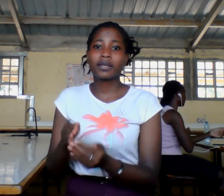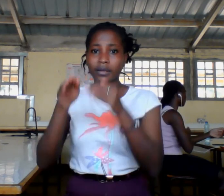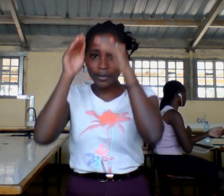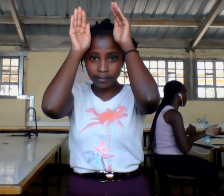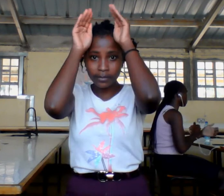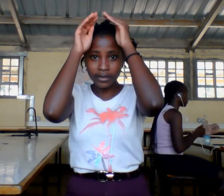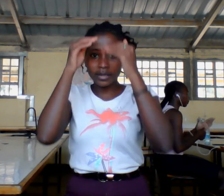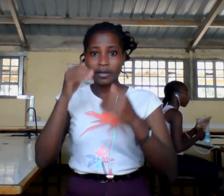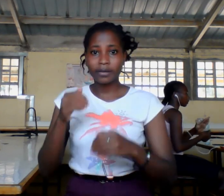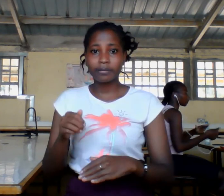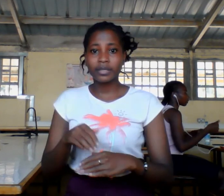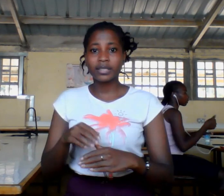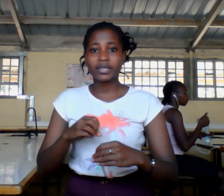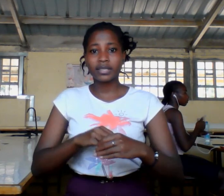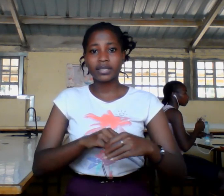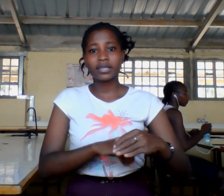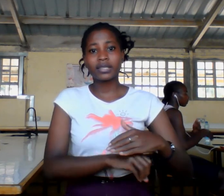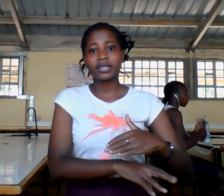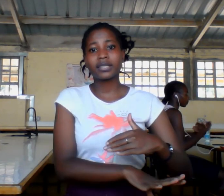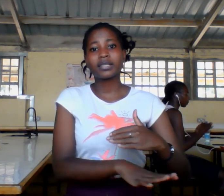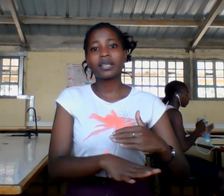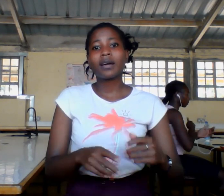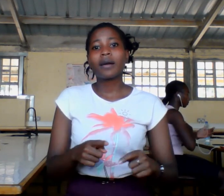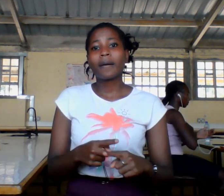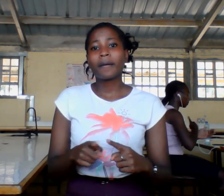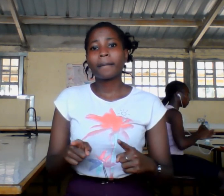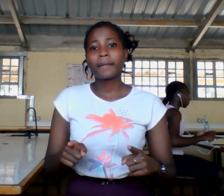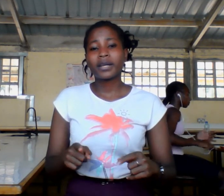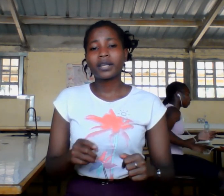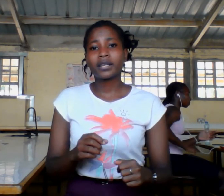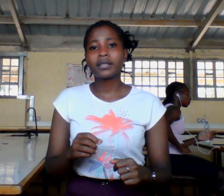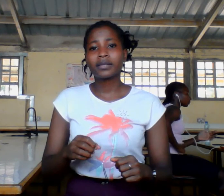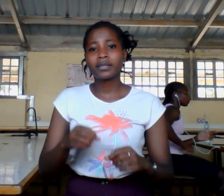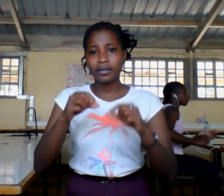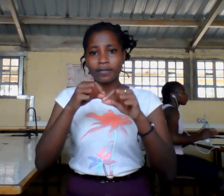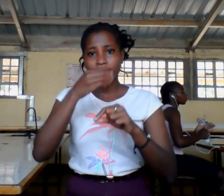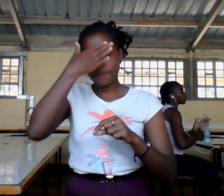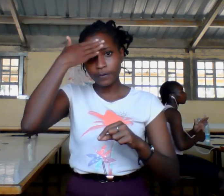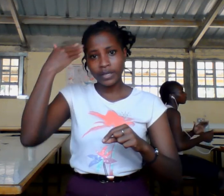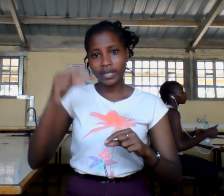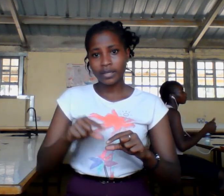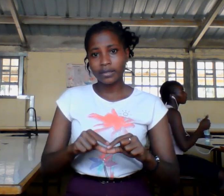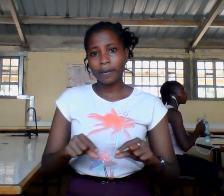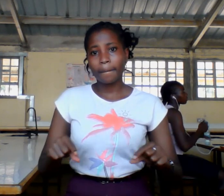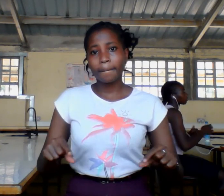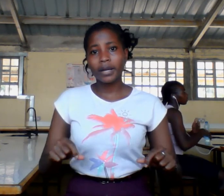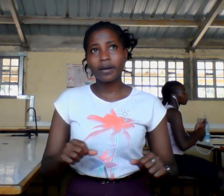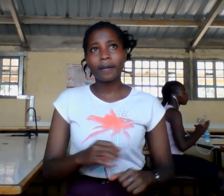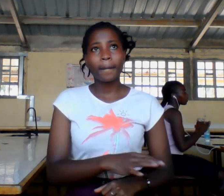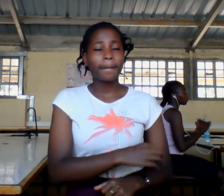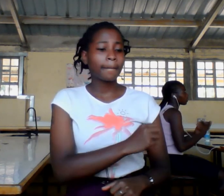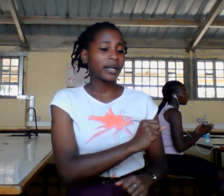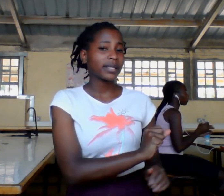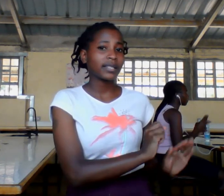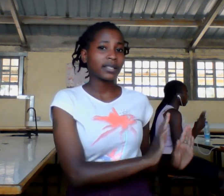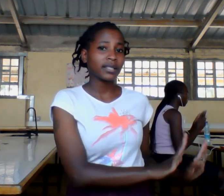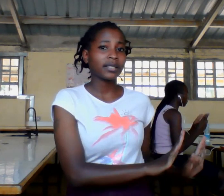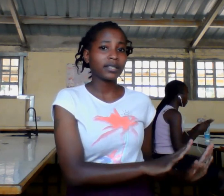had forgotten his pipe, and leaving his burden on the way, he returned to get back his pipe. A fox